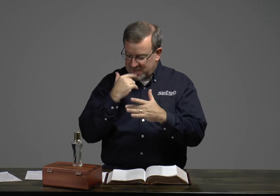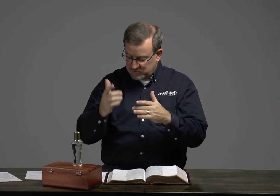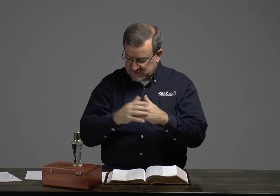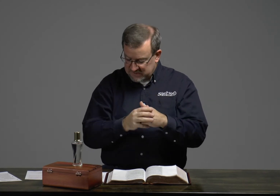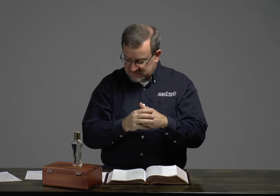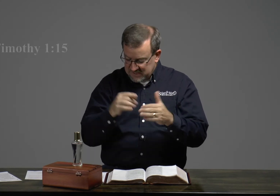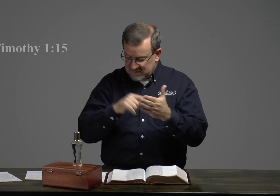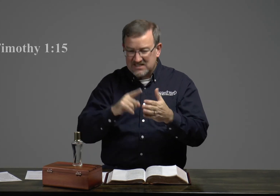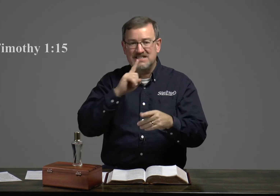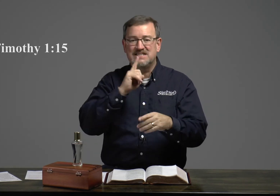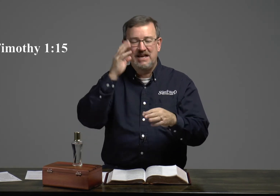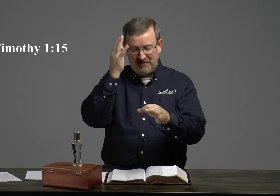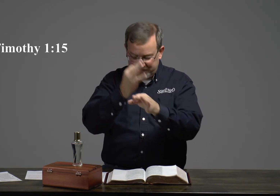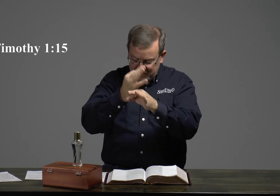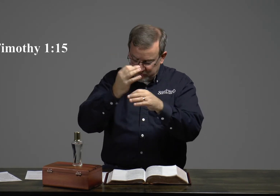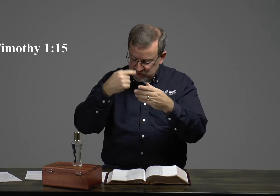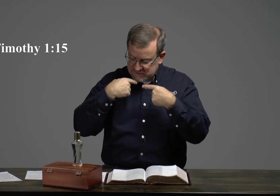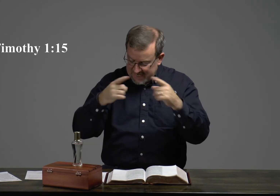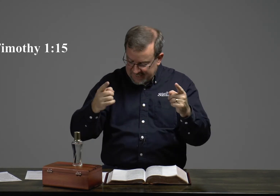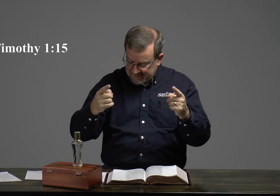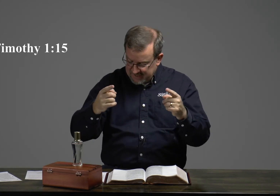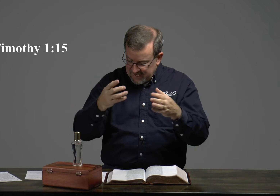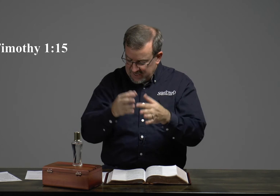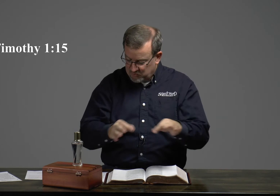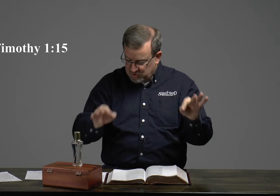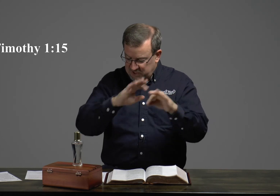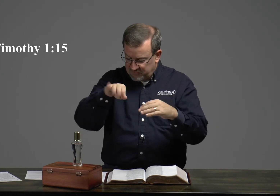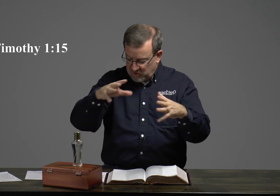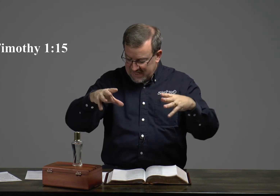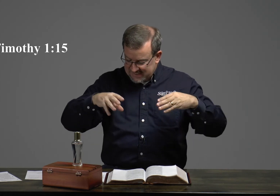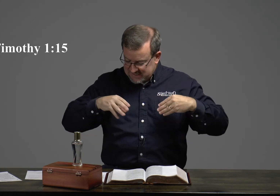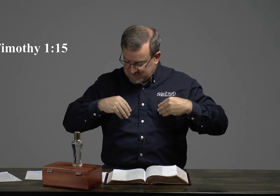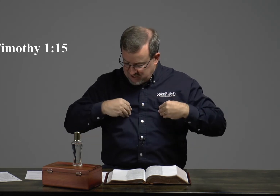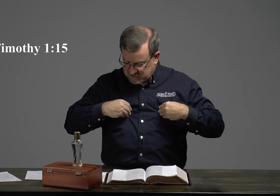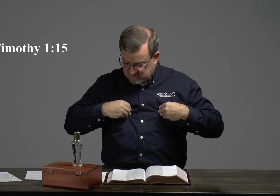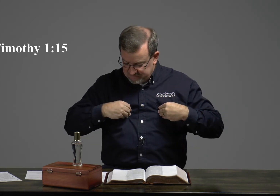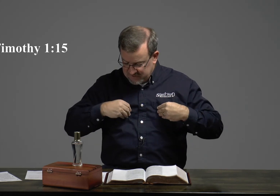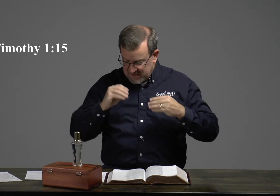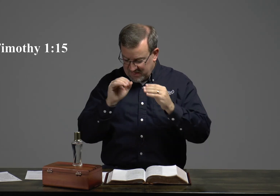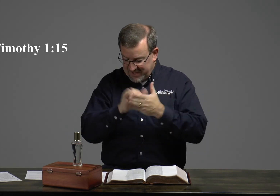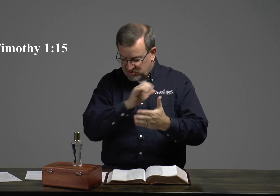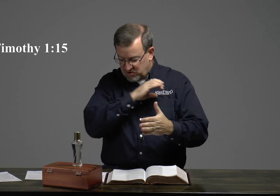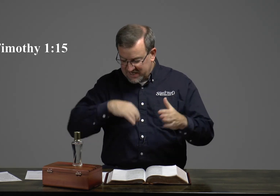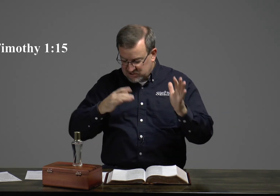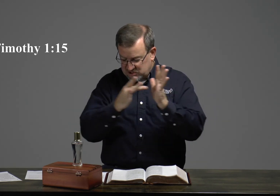Bible says. This is a faithful saying and worthy of all acceptation, that Christ